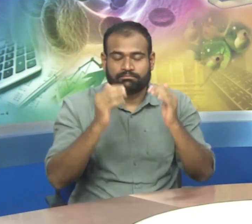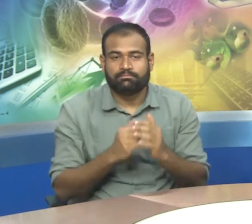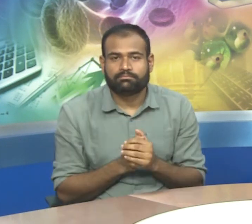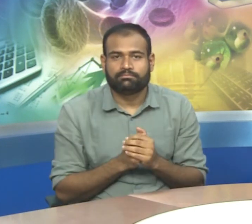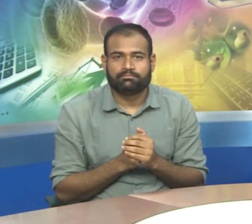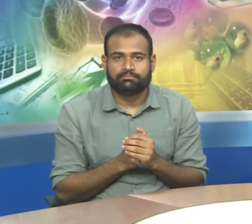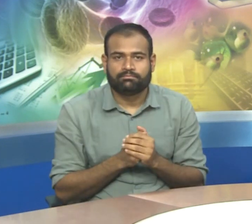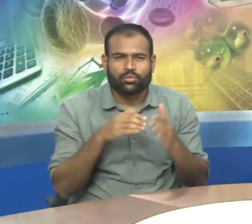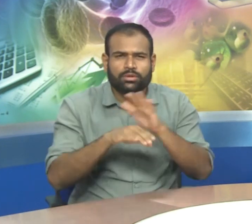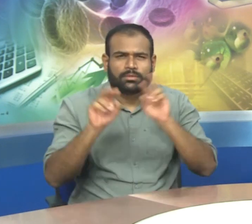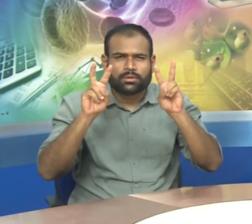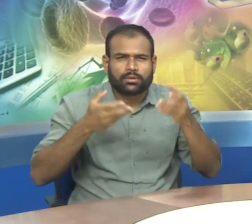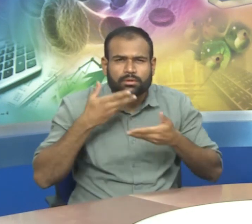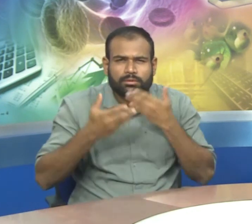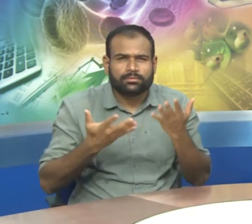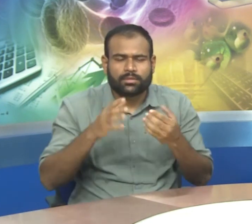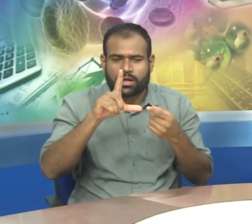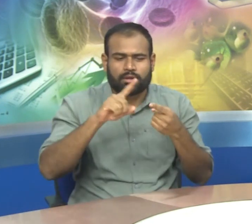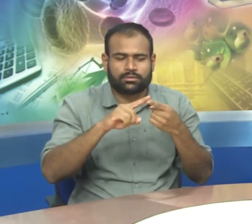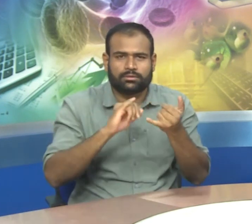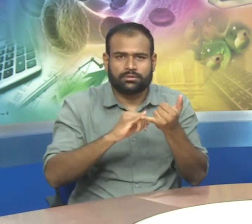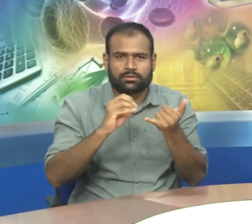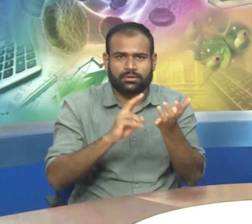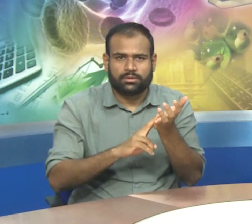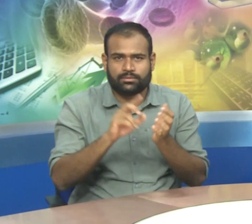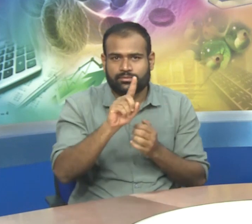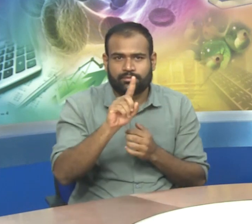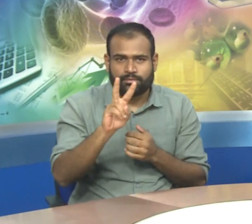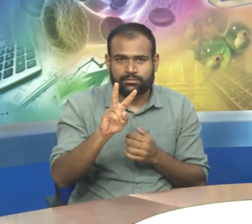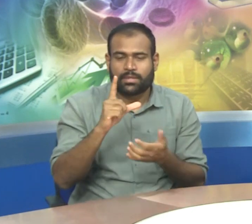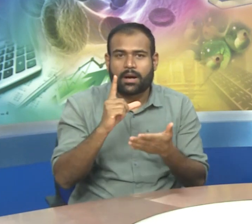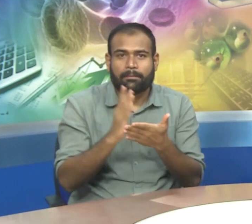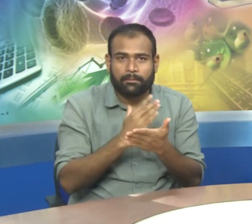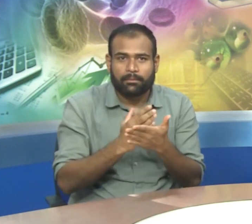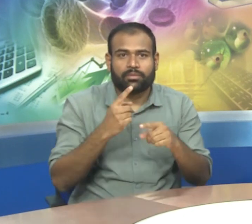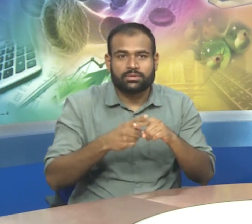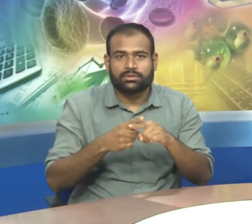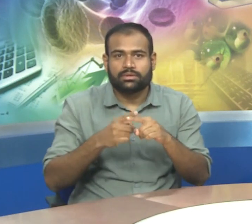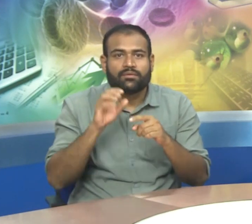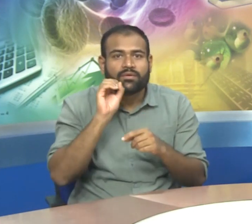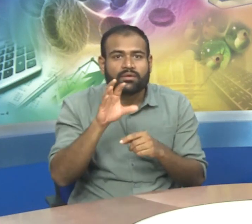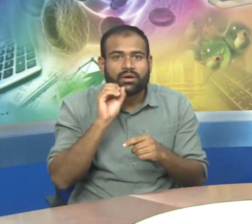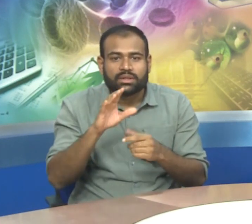Code 339, Senior Secondary Level. Name of the lesson is